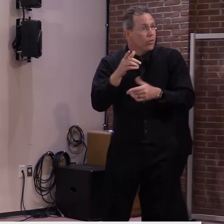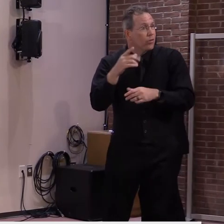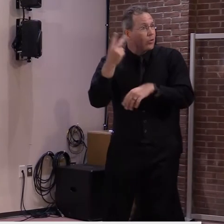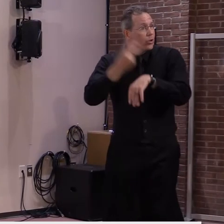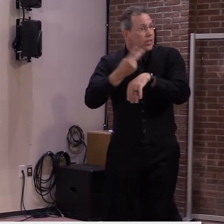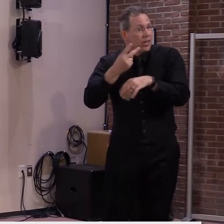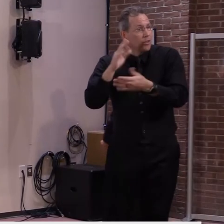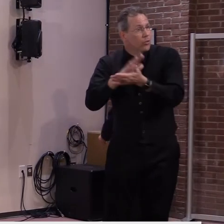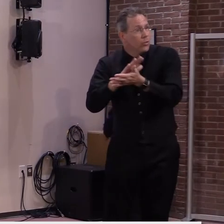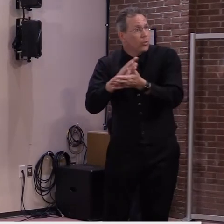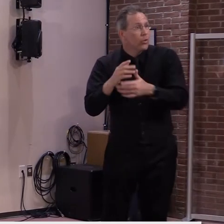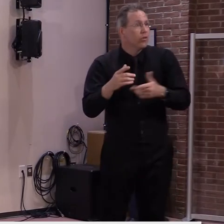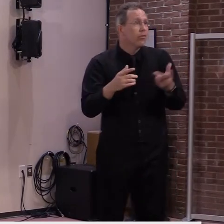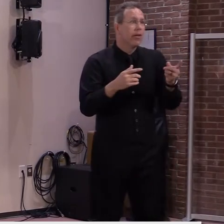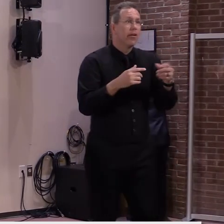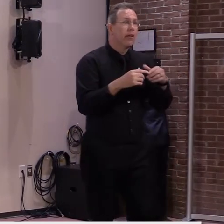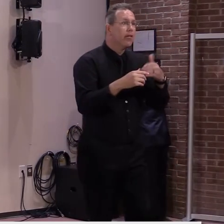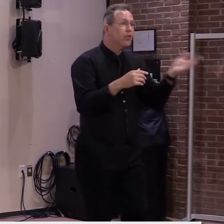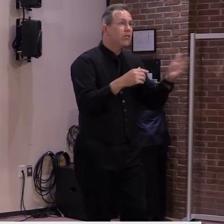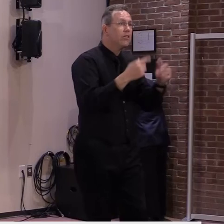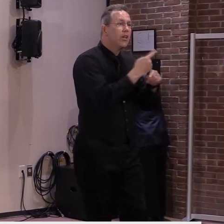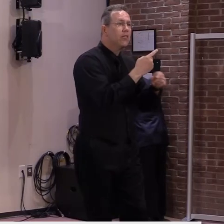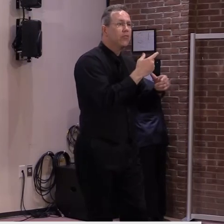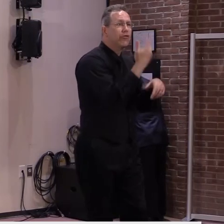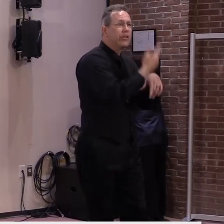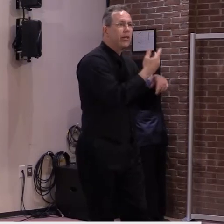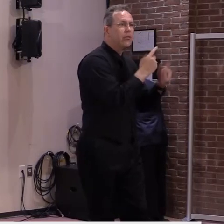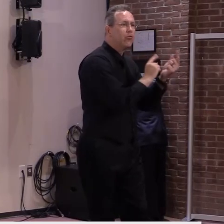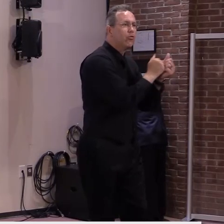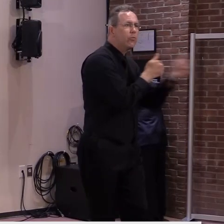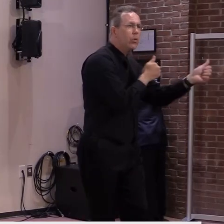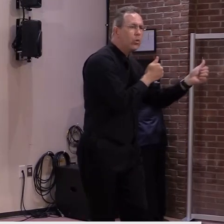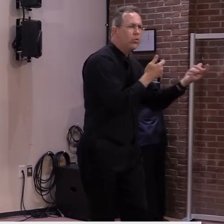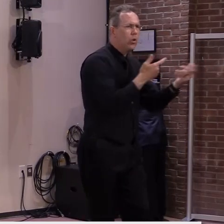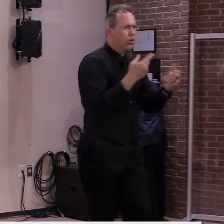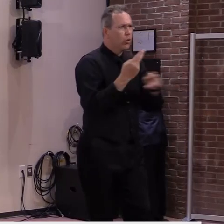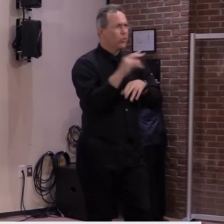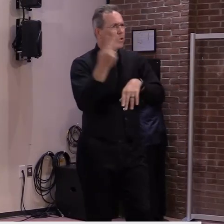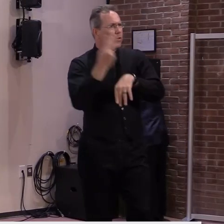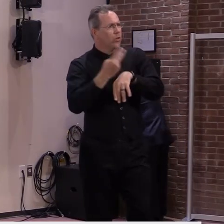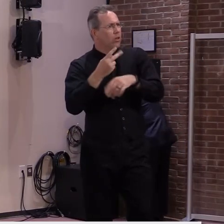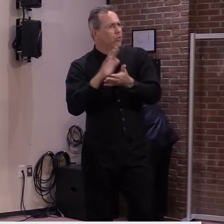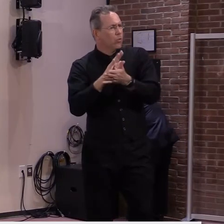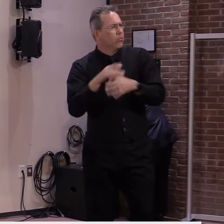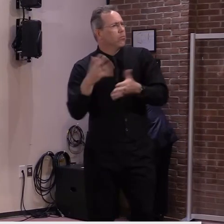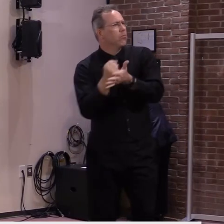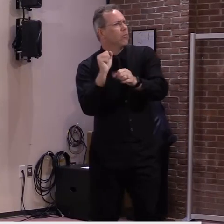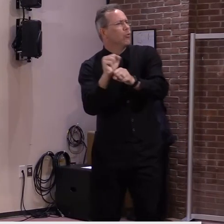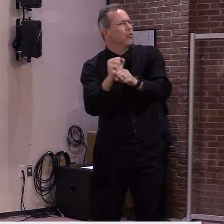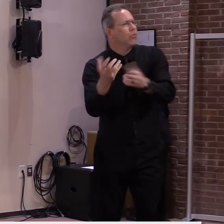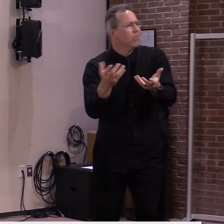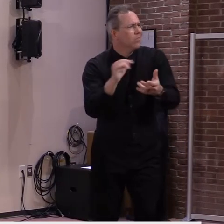school is doing remote work, then they only need to look for work